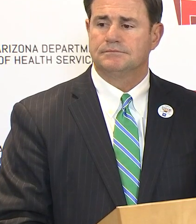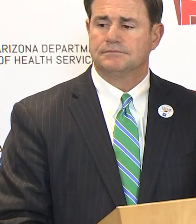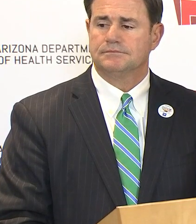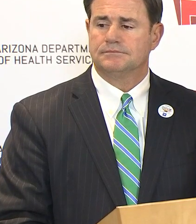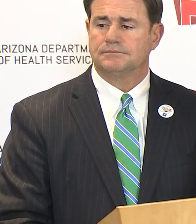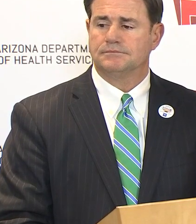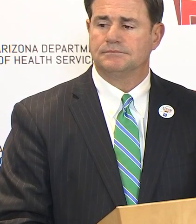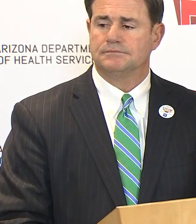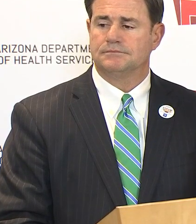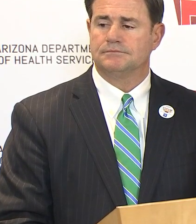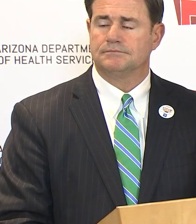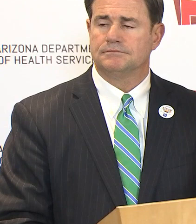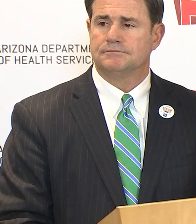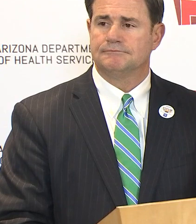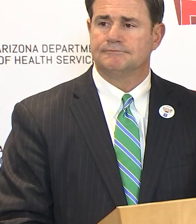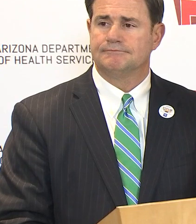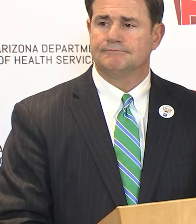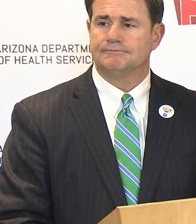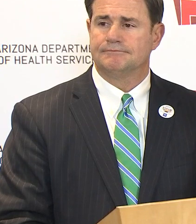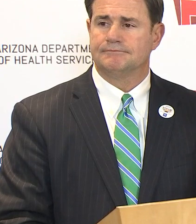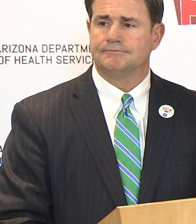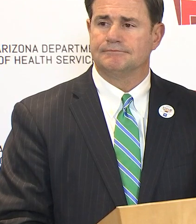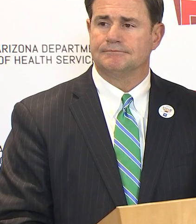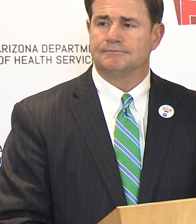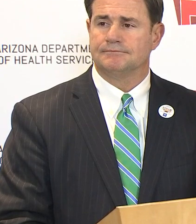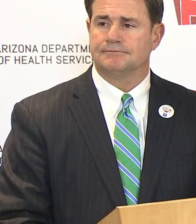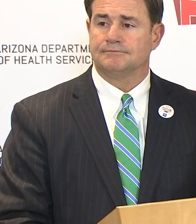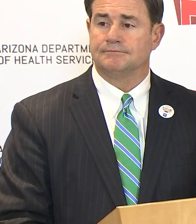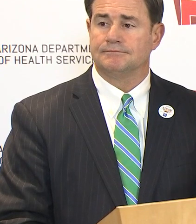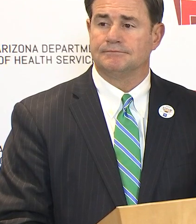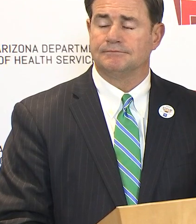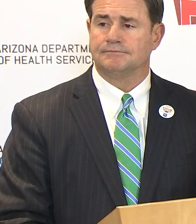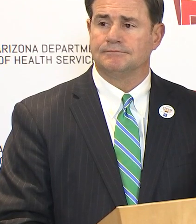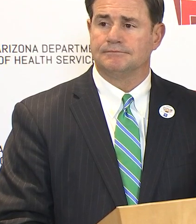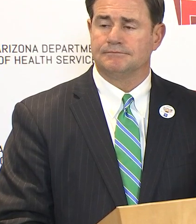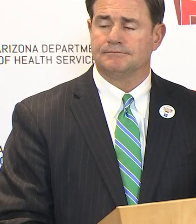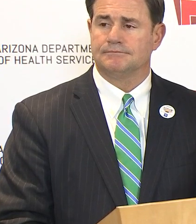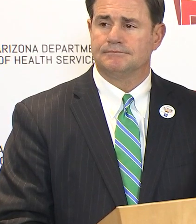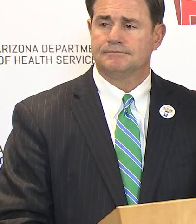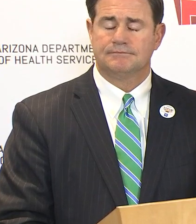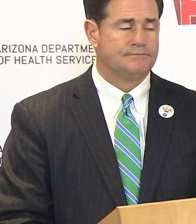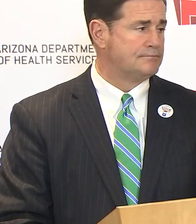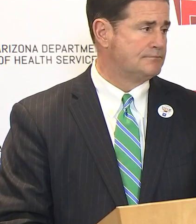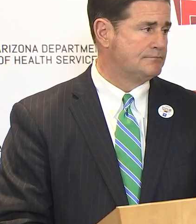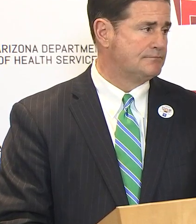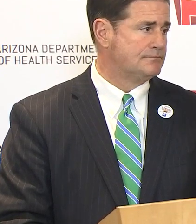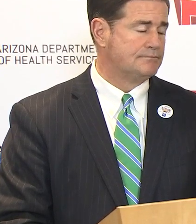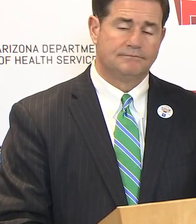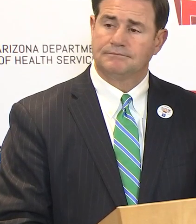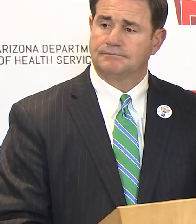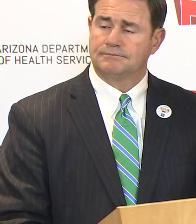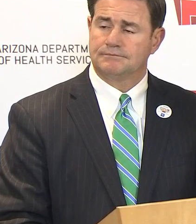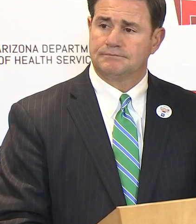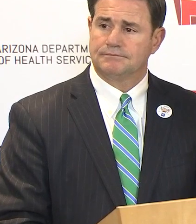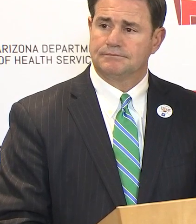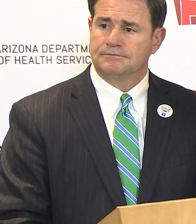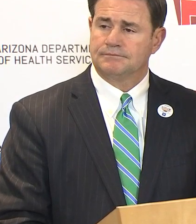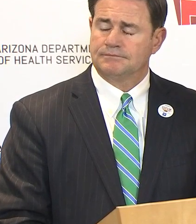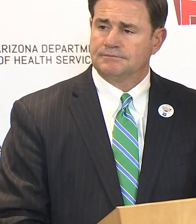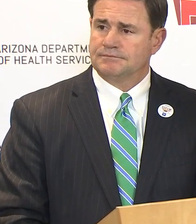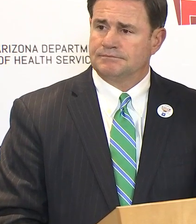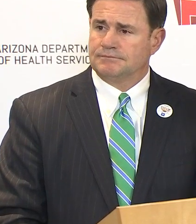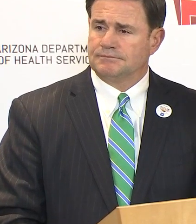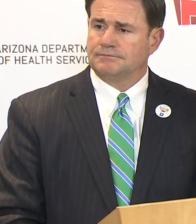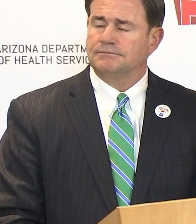well. We are also looking at expanding that, but that's a discussion between the healthcare provider and local public health to prioritize. Are